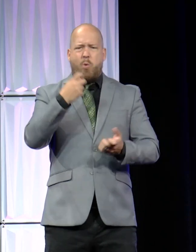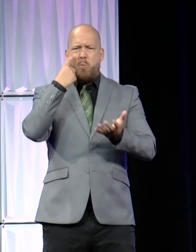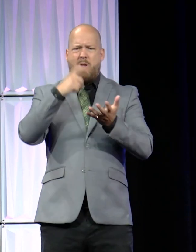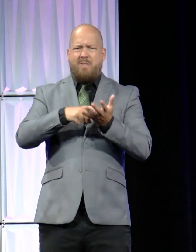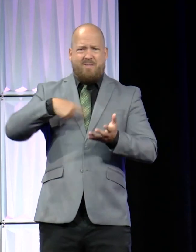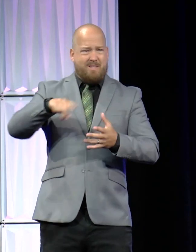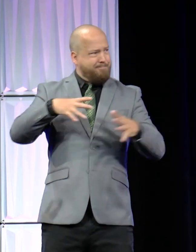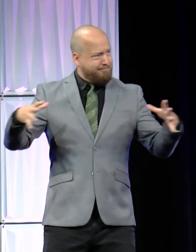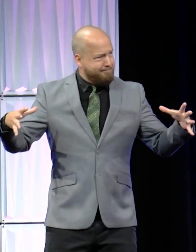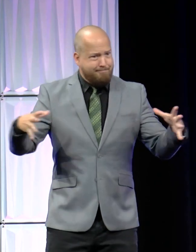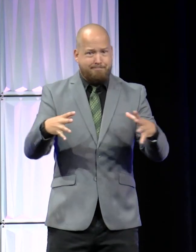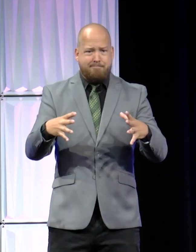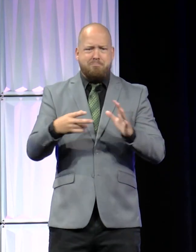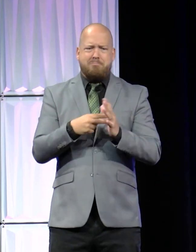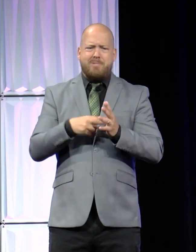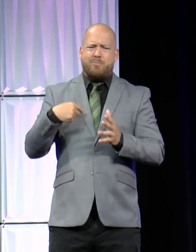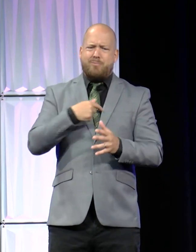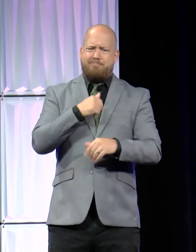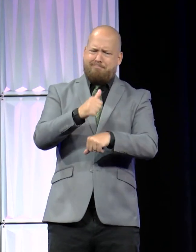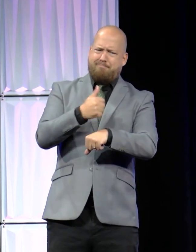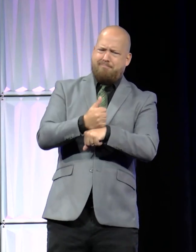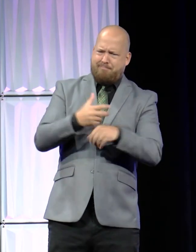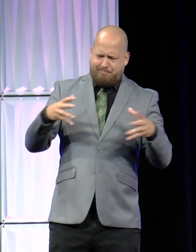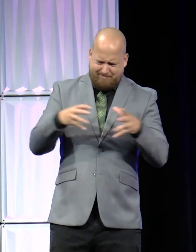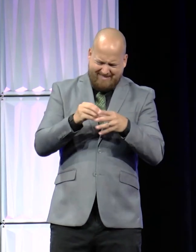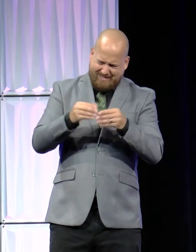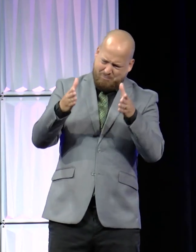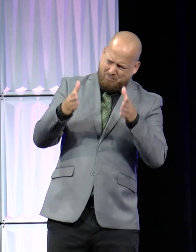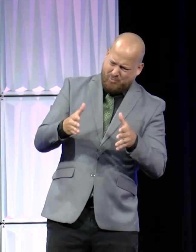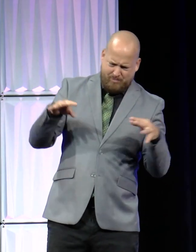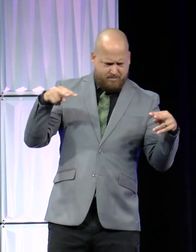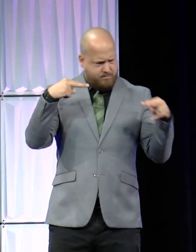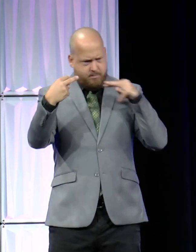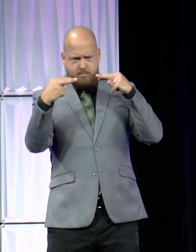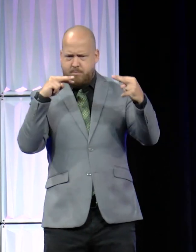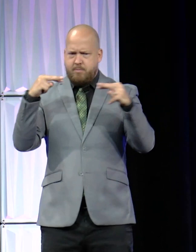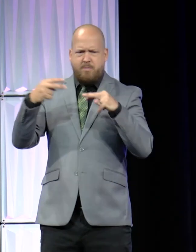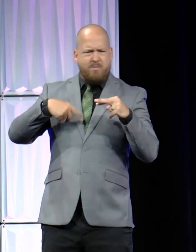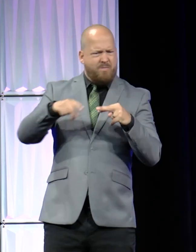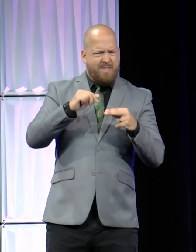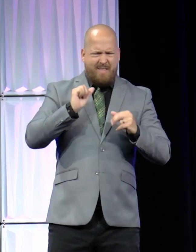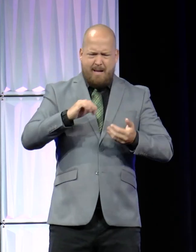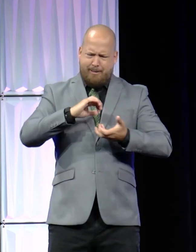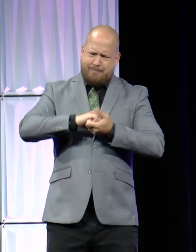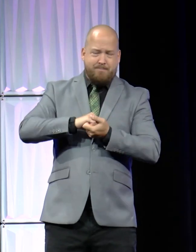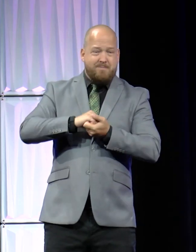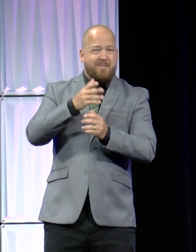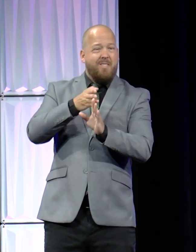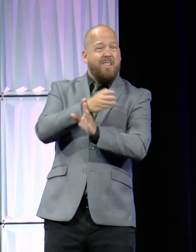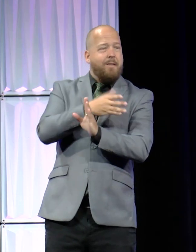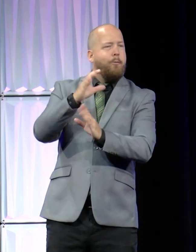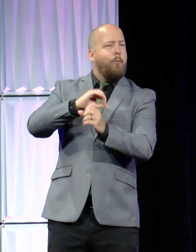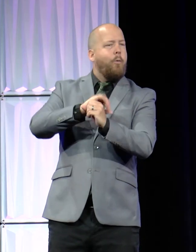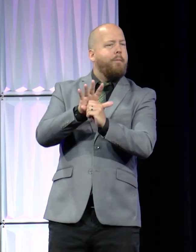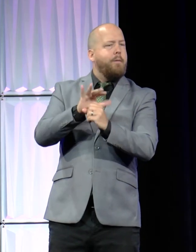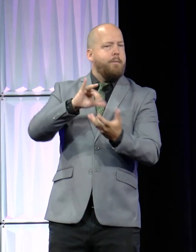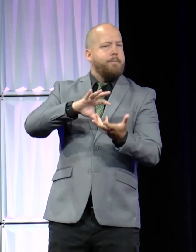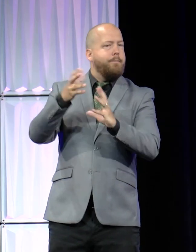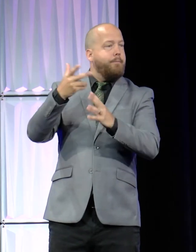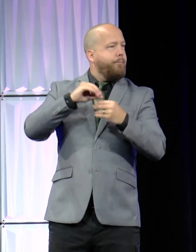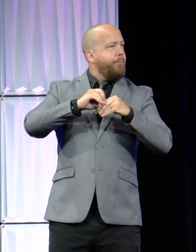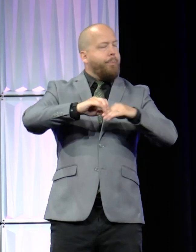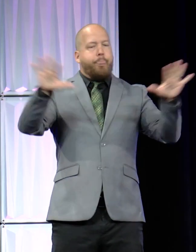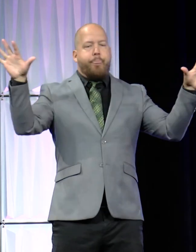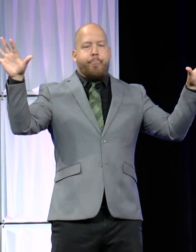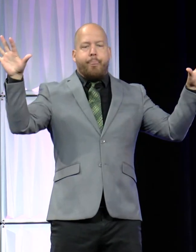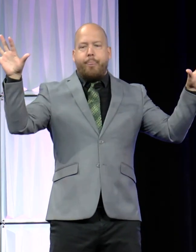first in-person gathering since the lockdown period of the COVID-19 pandemic. I'm so grateful to all of you